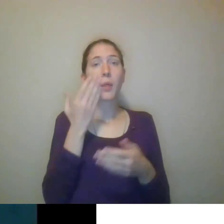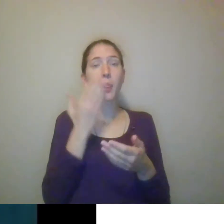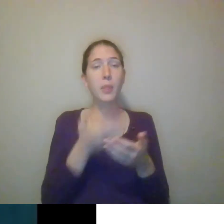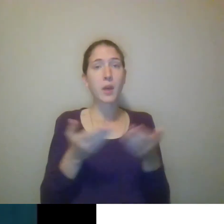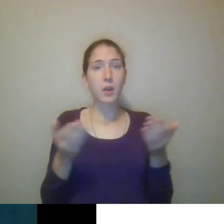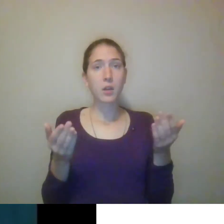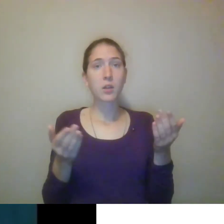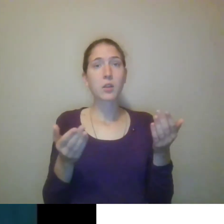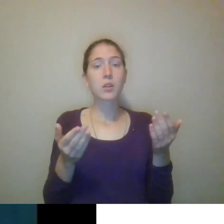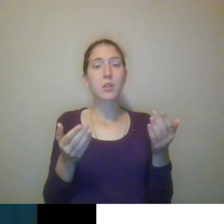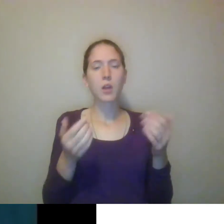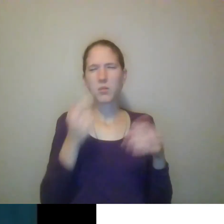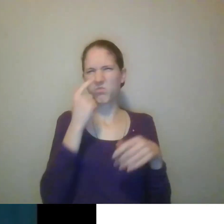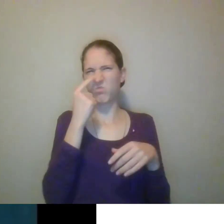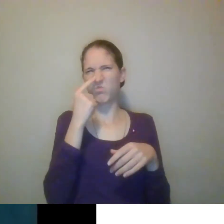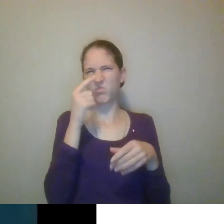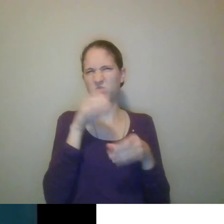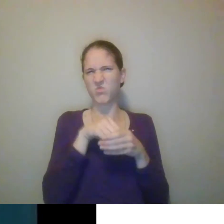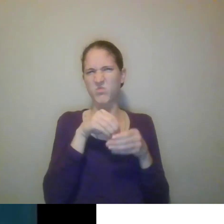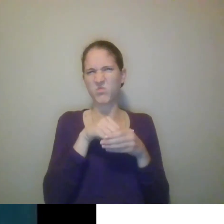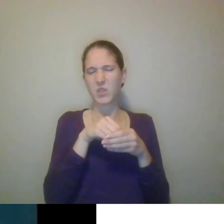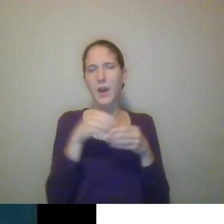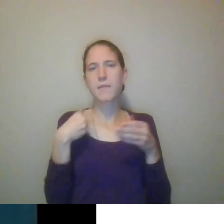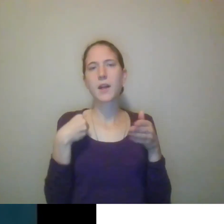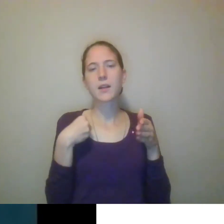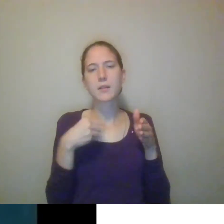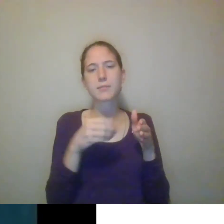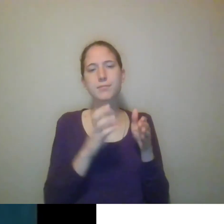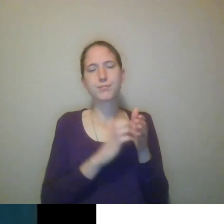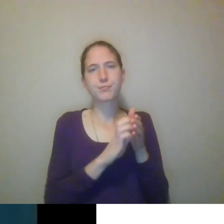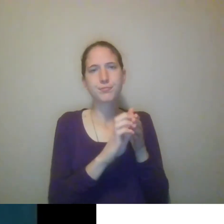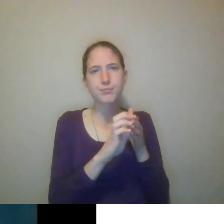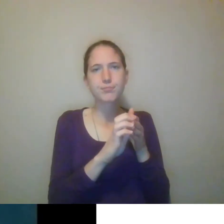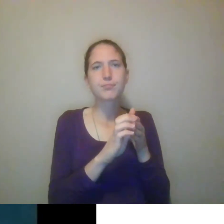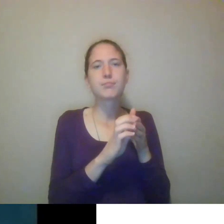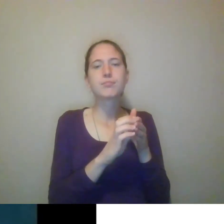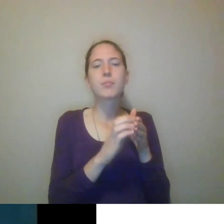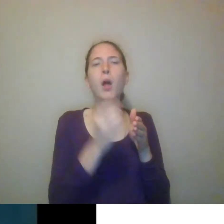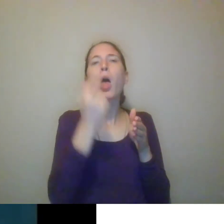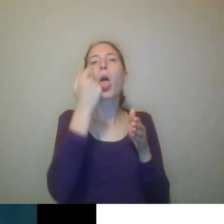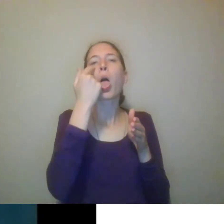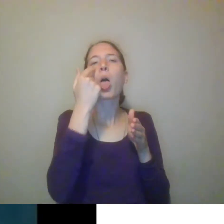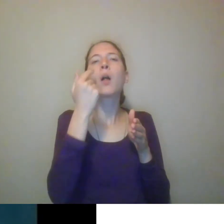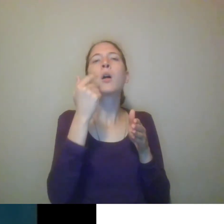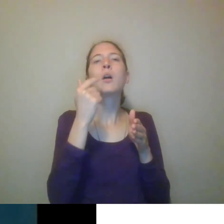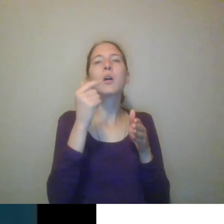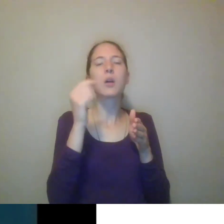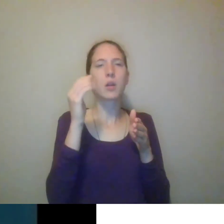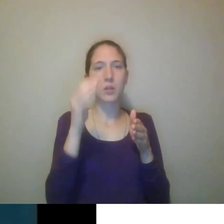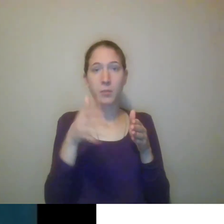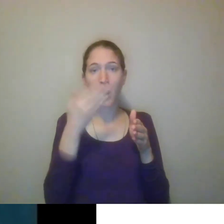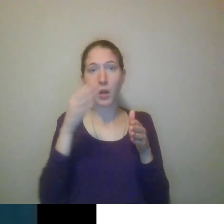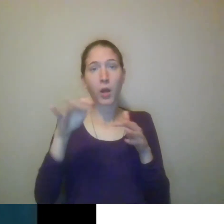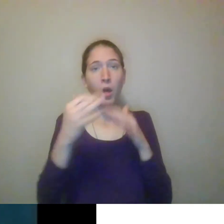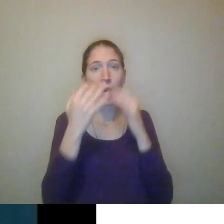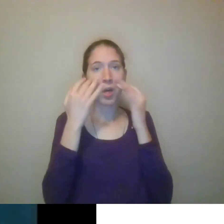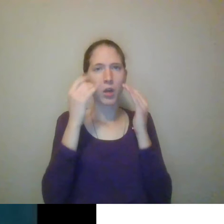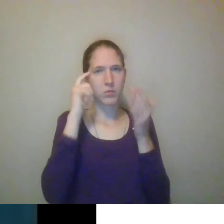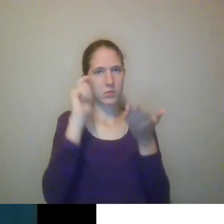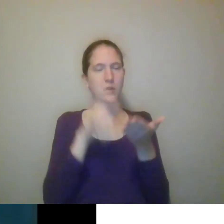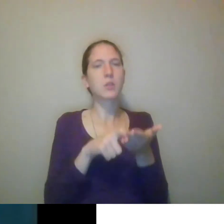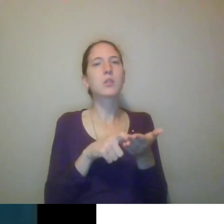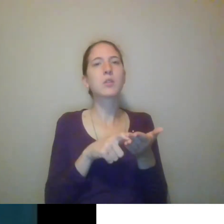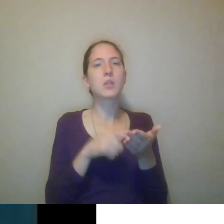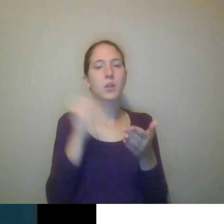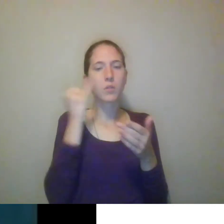that register what you're smelling, your receptors, okay, are in the back of your nose. And so if you have a